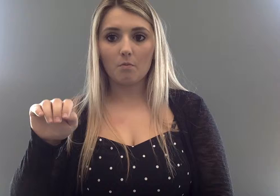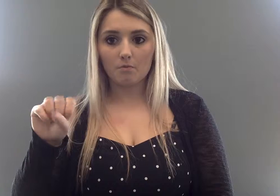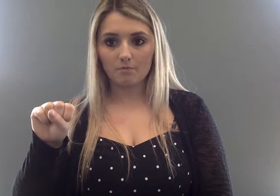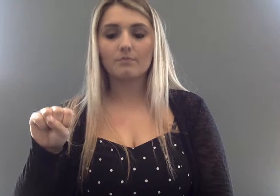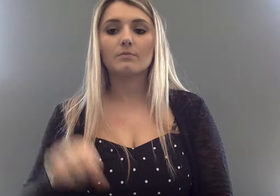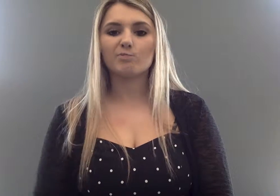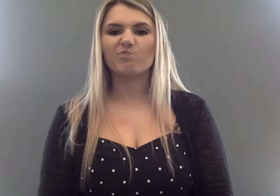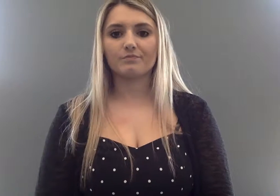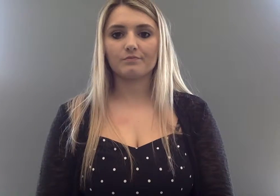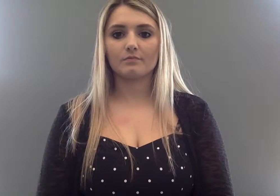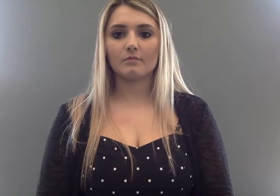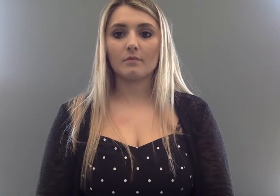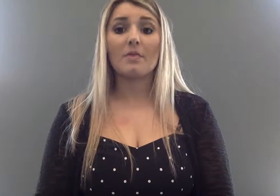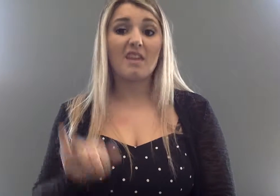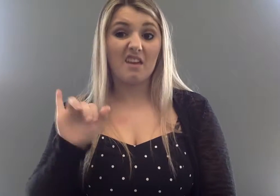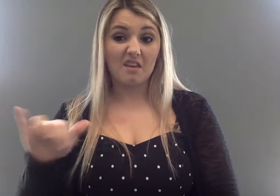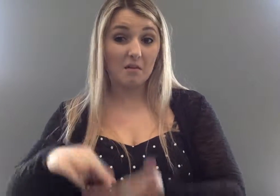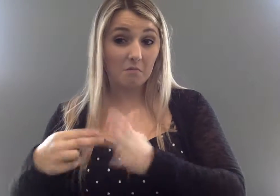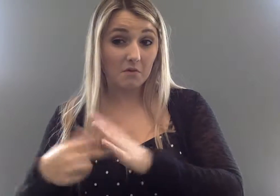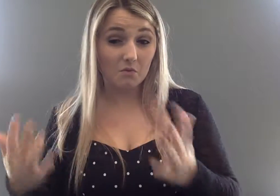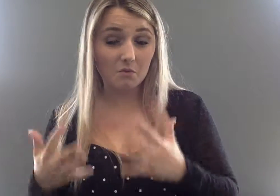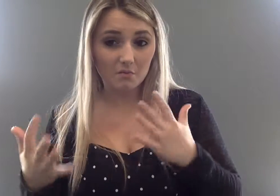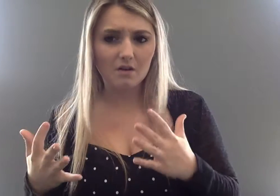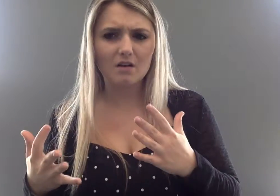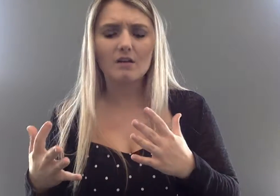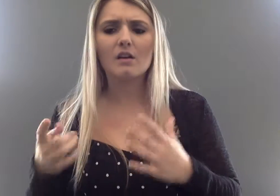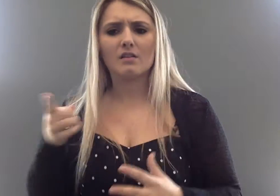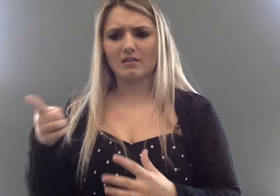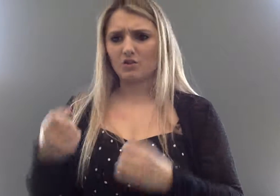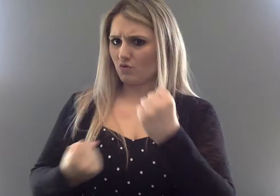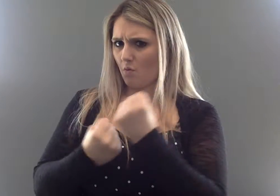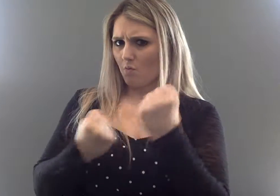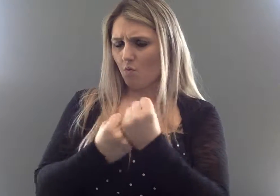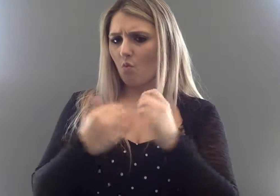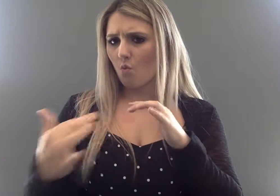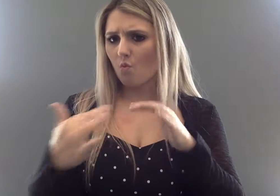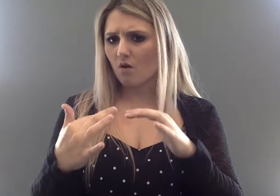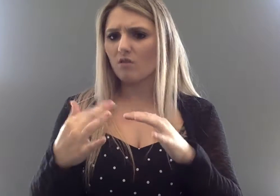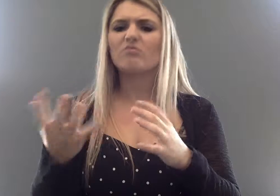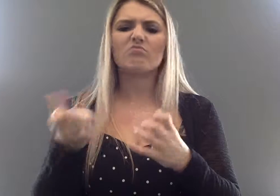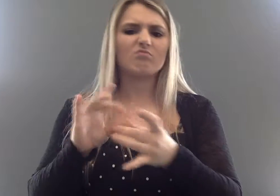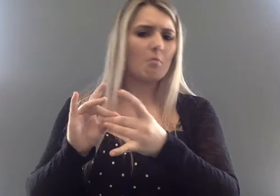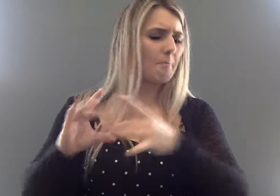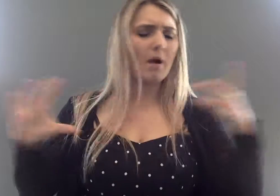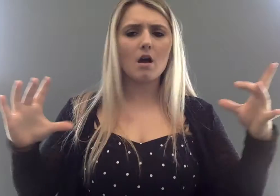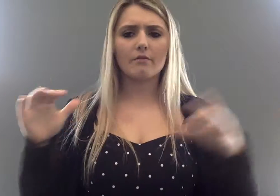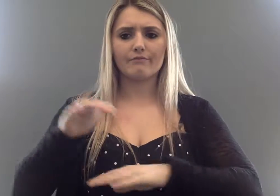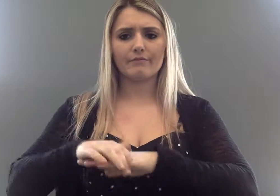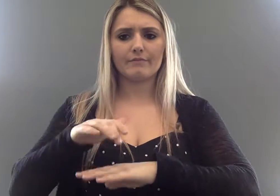And a patriot was someone who supported the war. They wanted to break away from Great Britain. So they